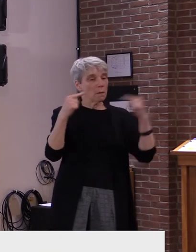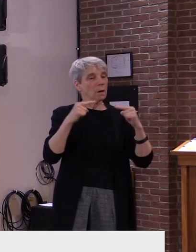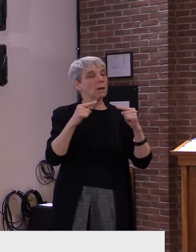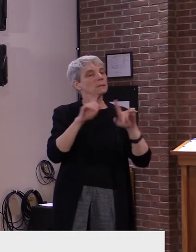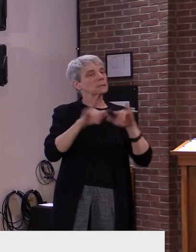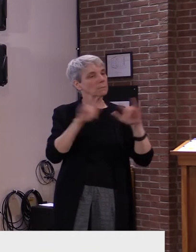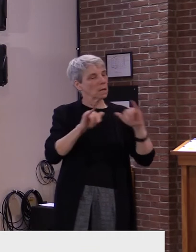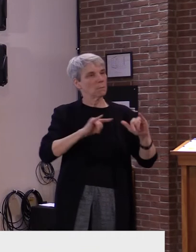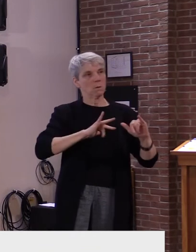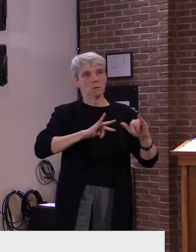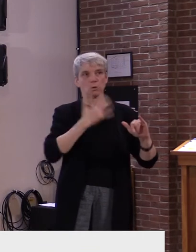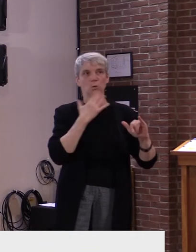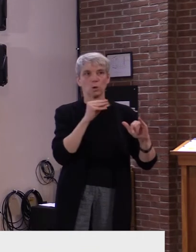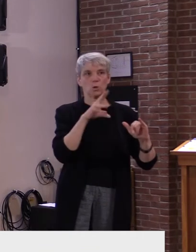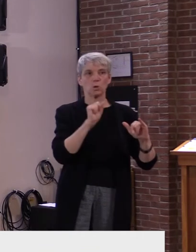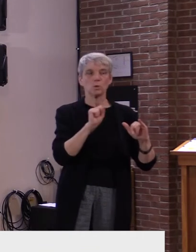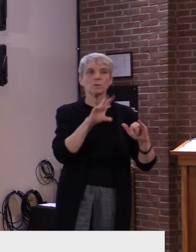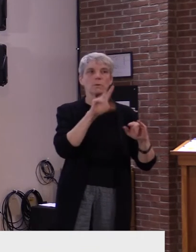country